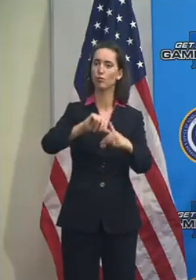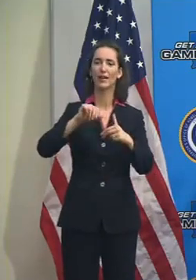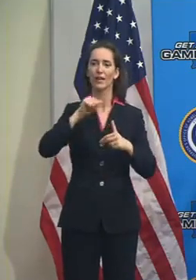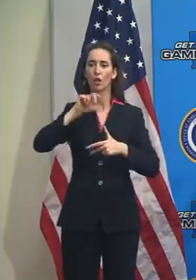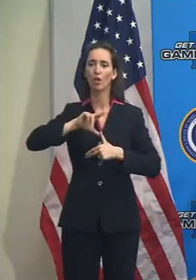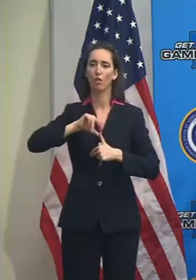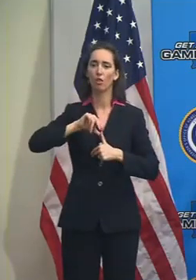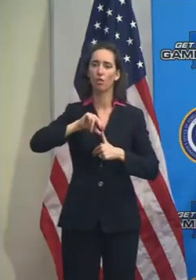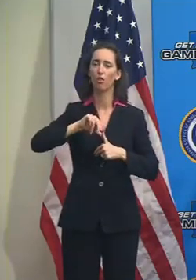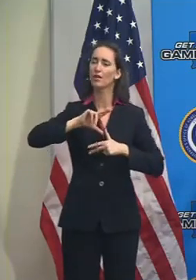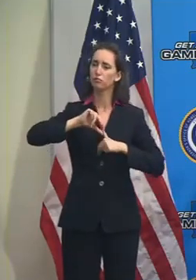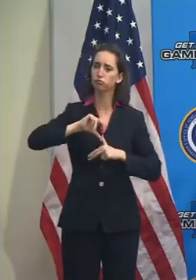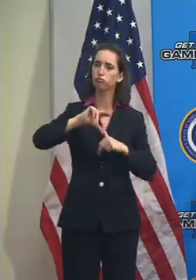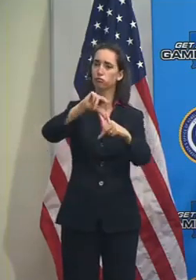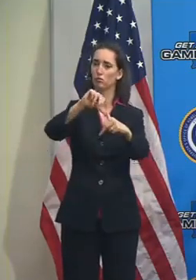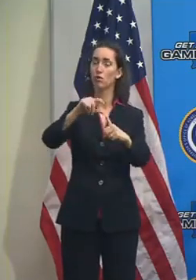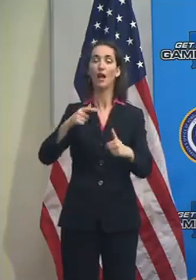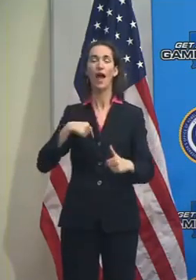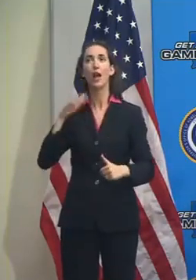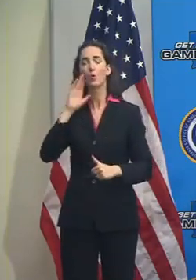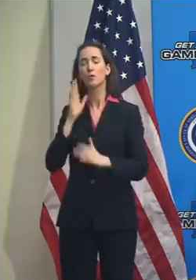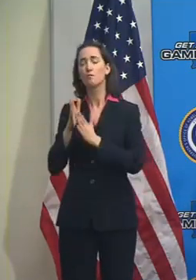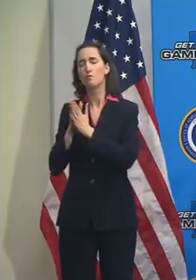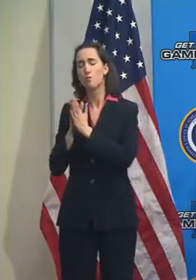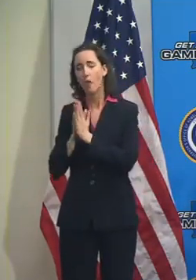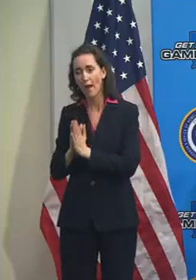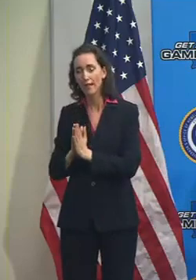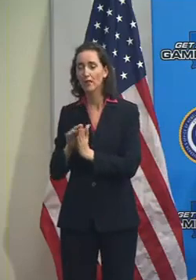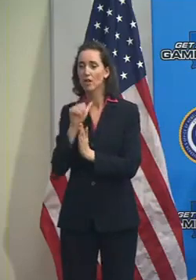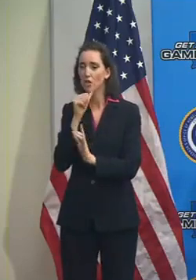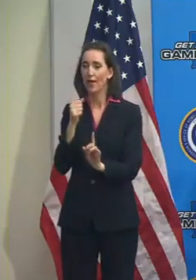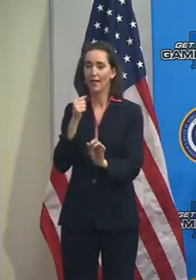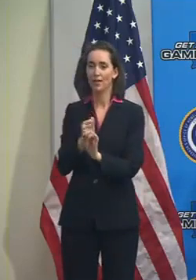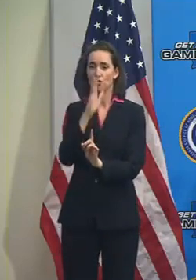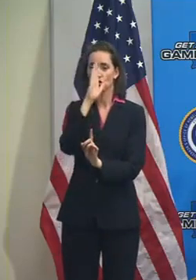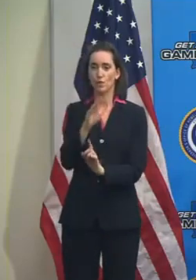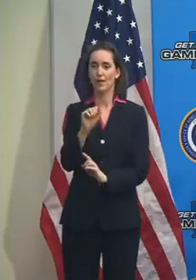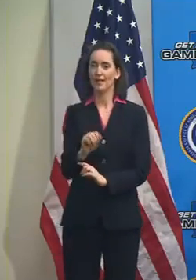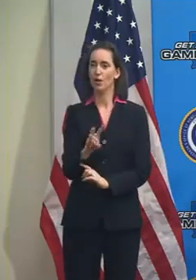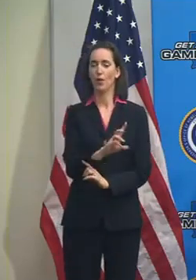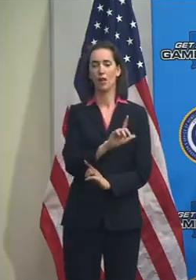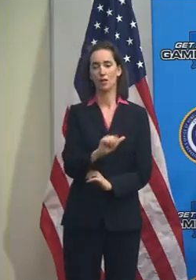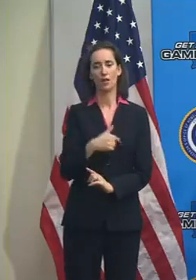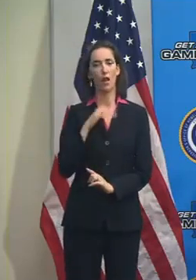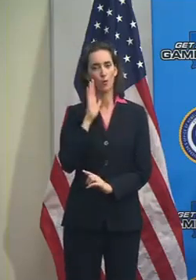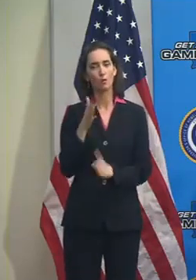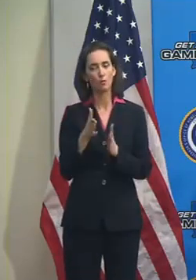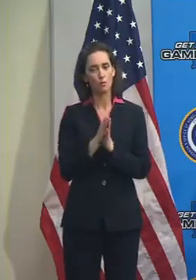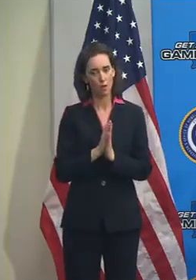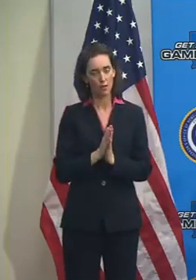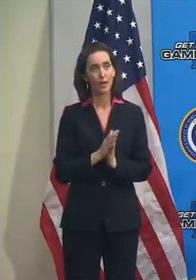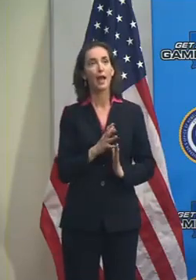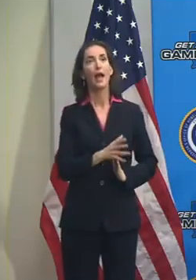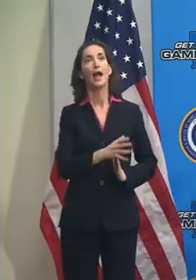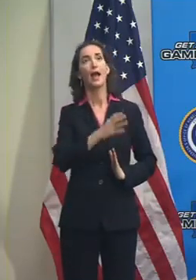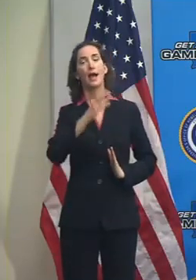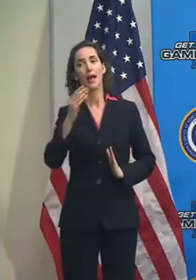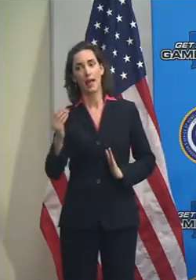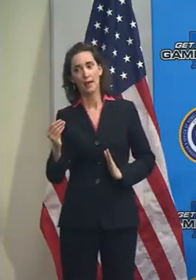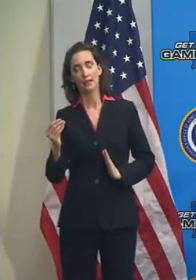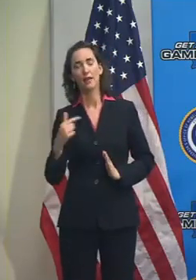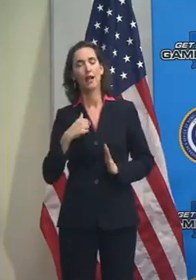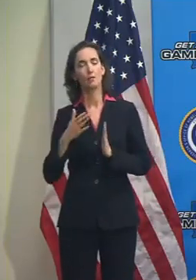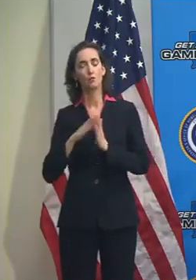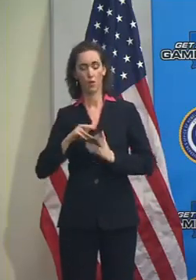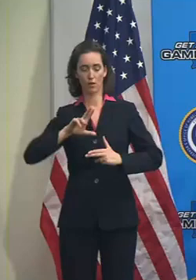going to be praying that we don't have a direct hit in Southwest Louisiana, and that the storm